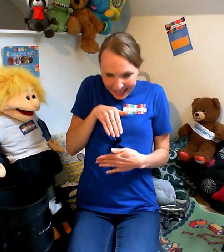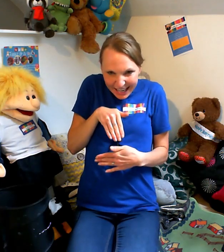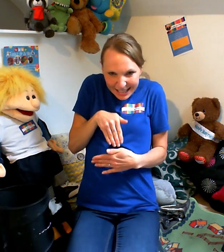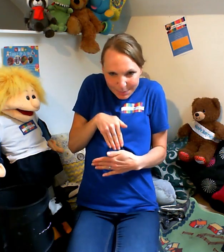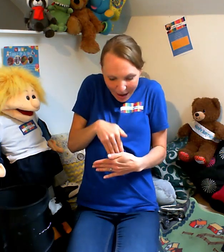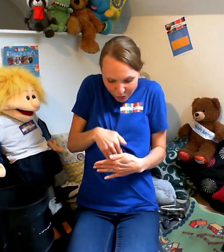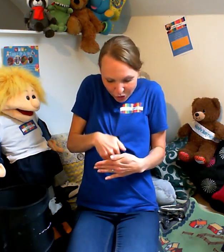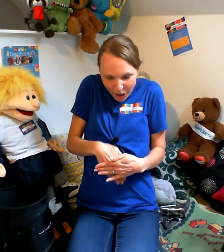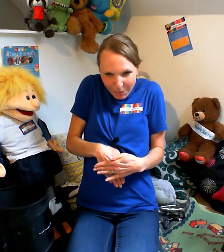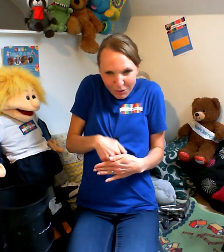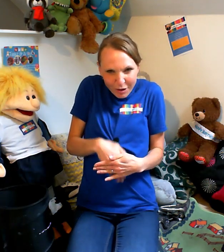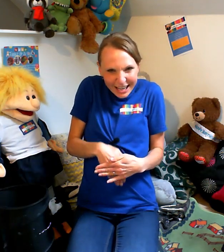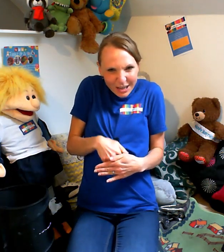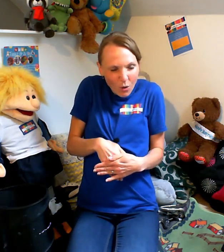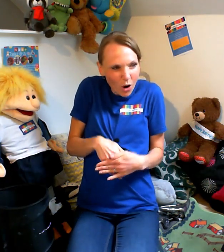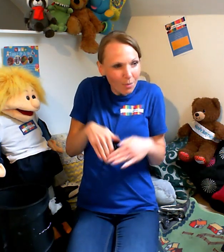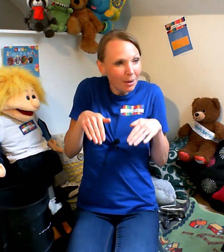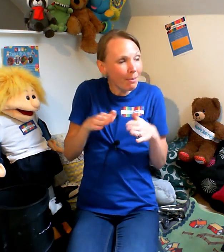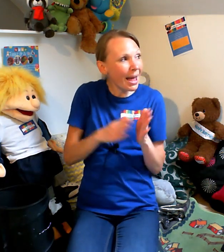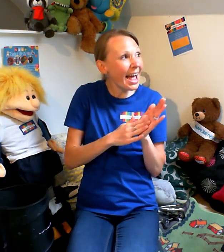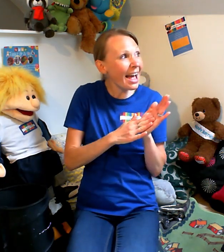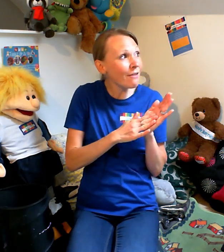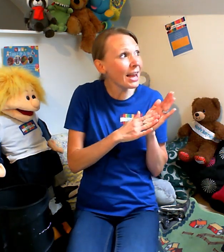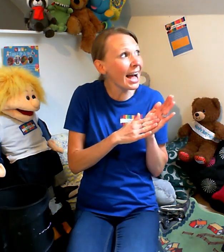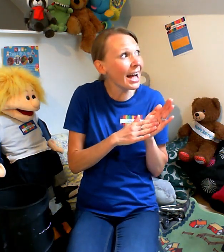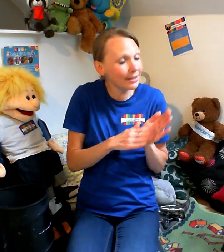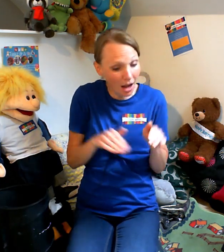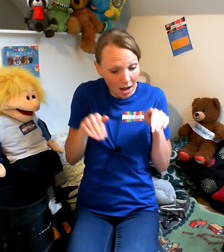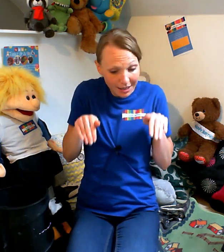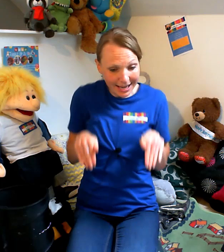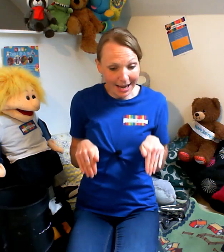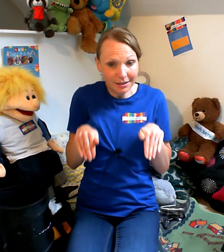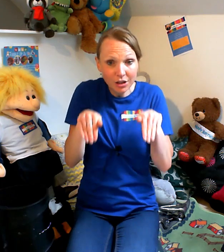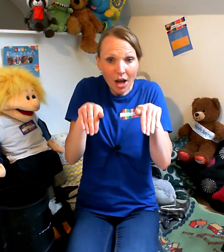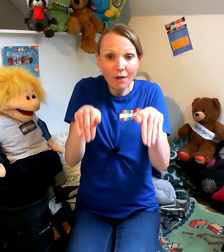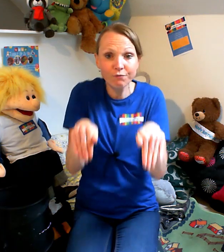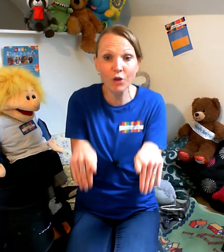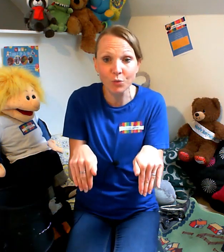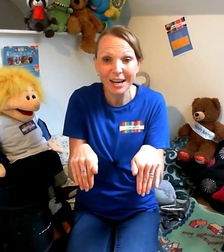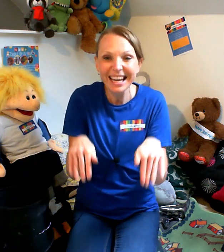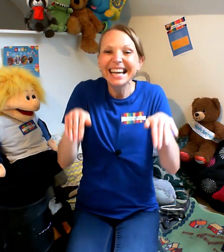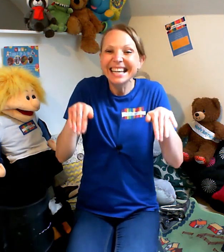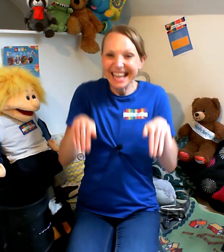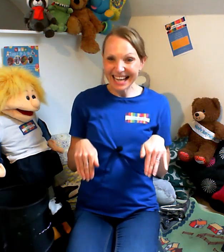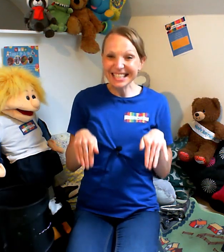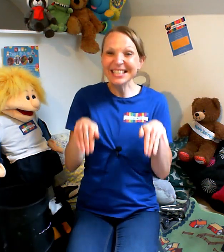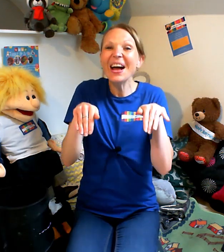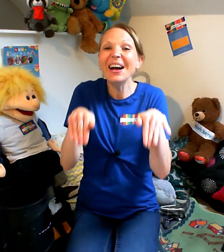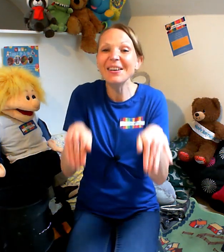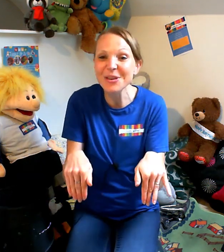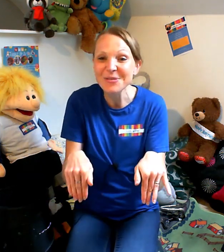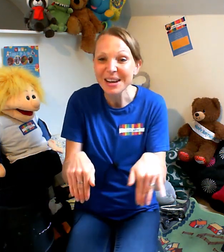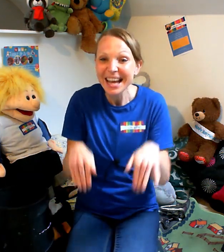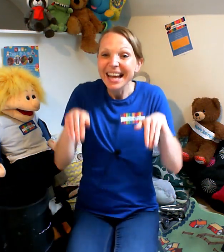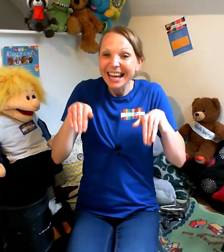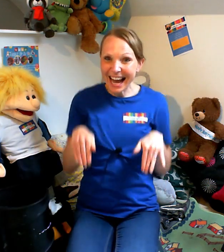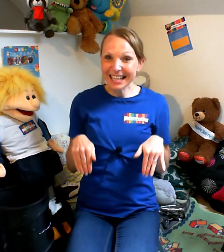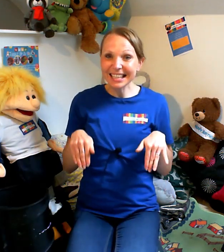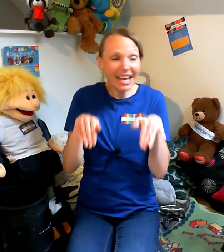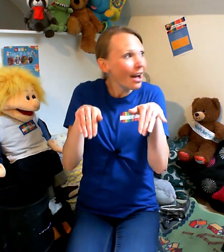his pouch is going to be really warm. Mary had a kangaroo, kangaroo,